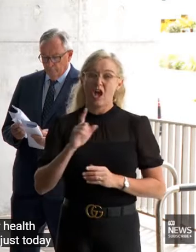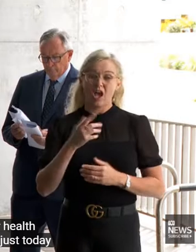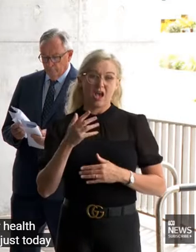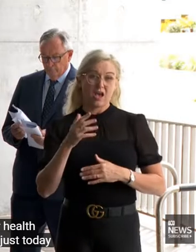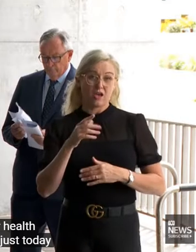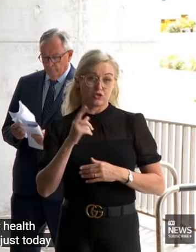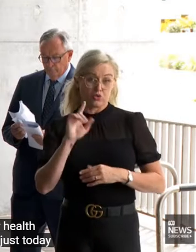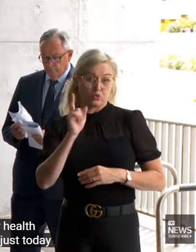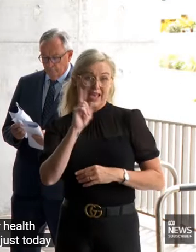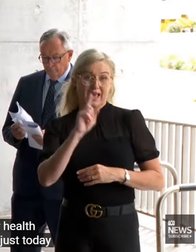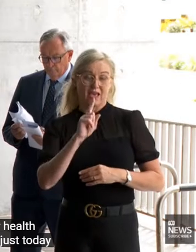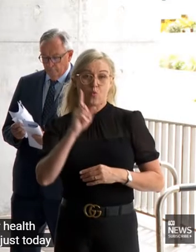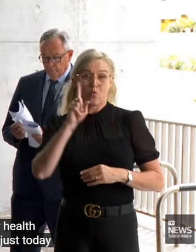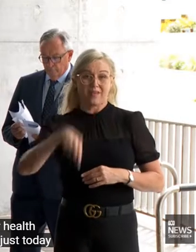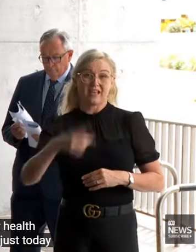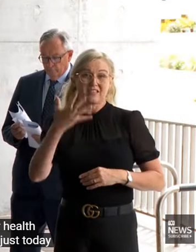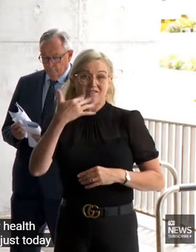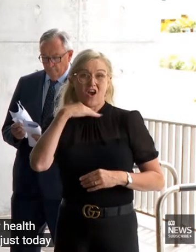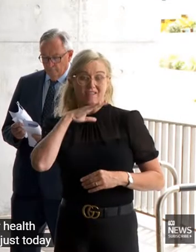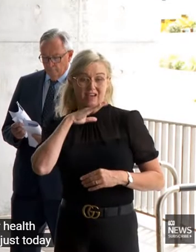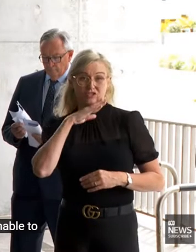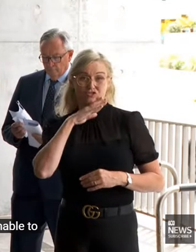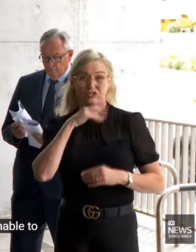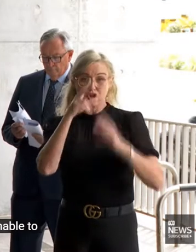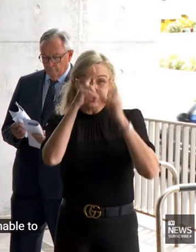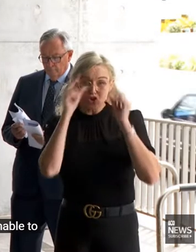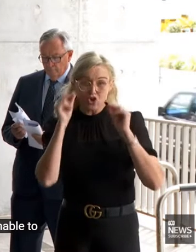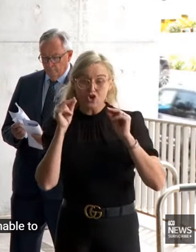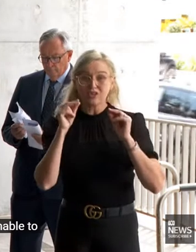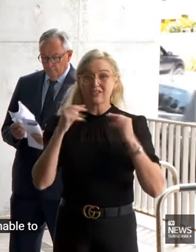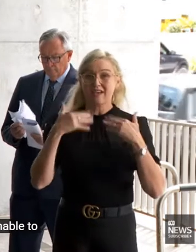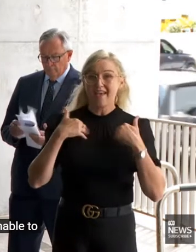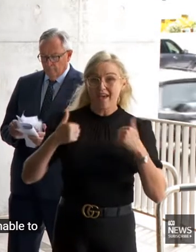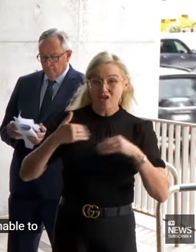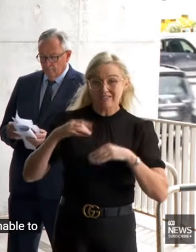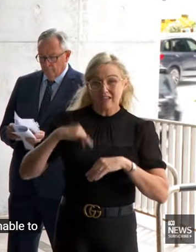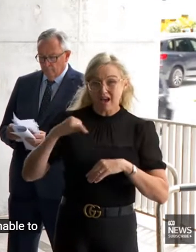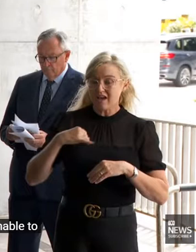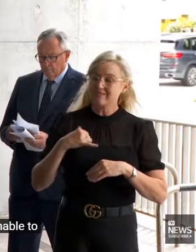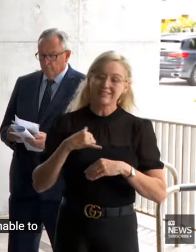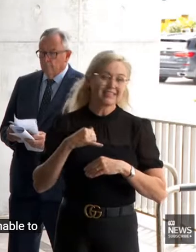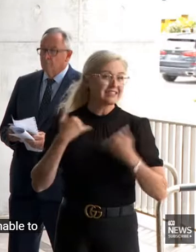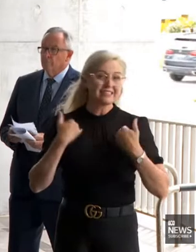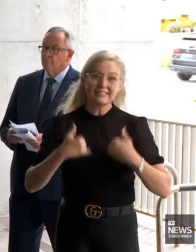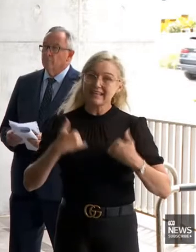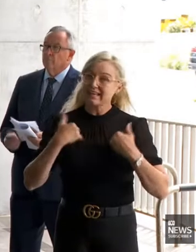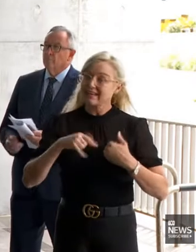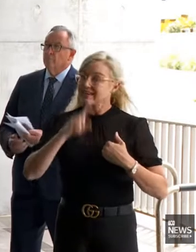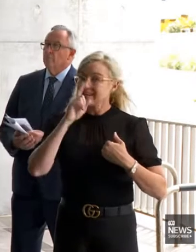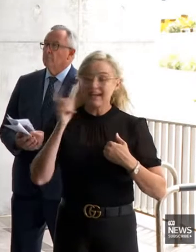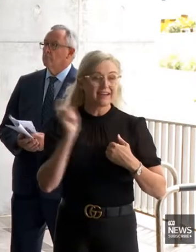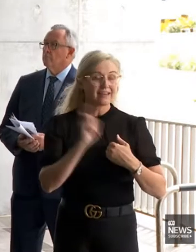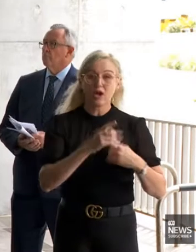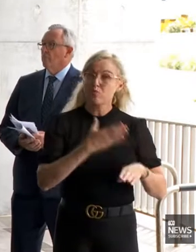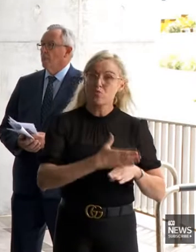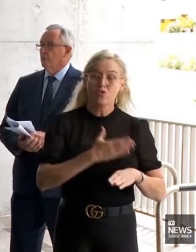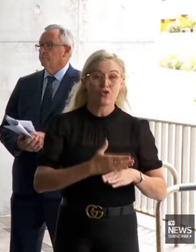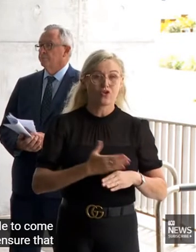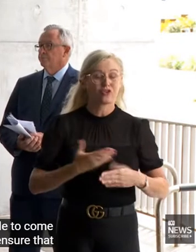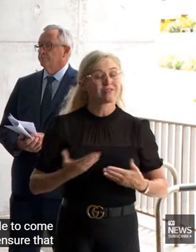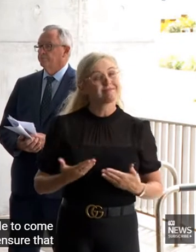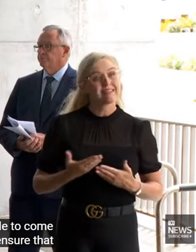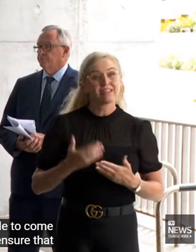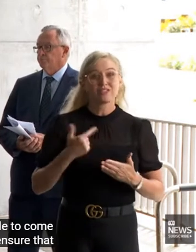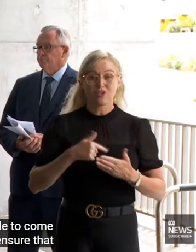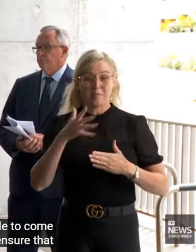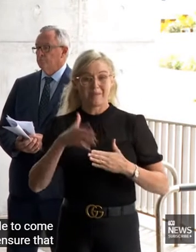1,500 just today, are either sick or unable through testing requirements to be able to come into work. We need to ensure that as we